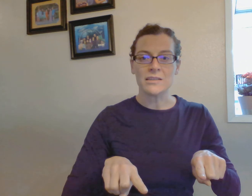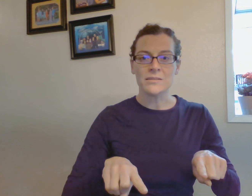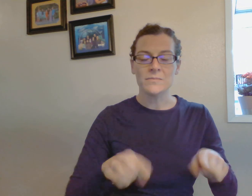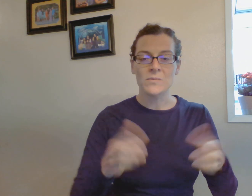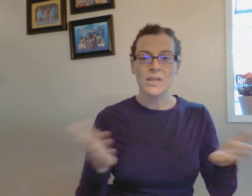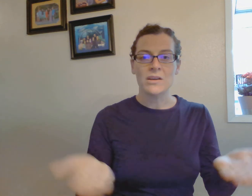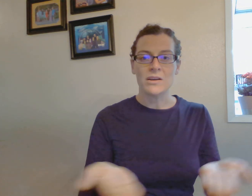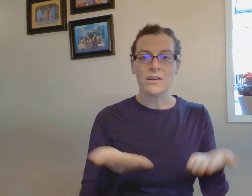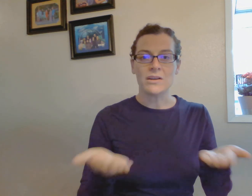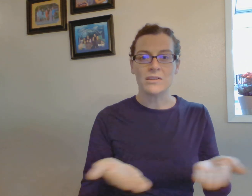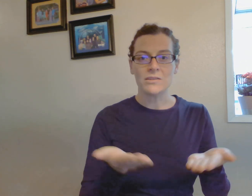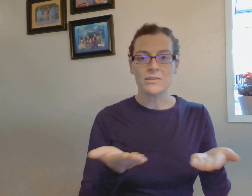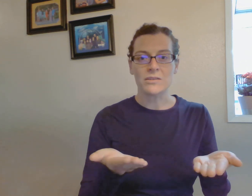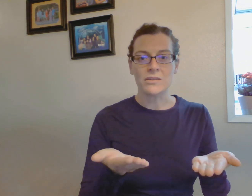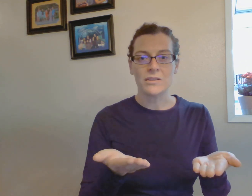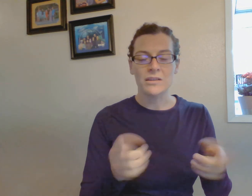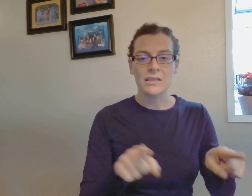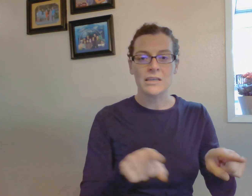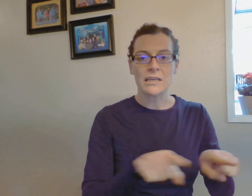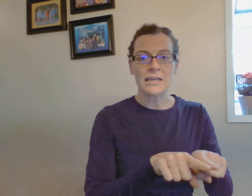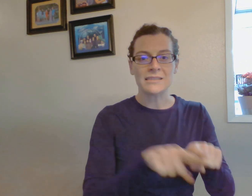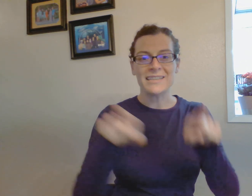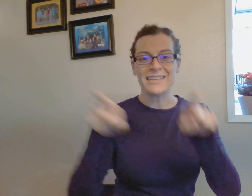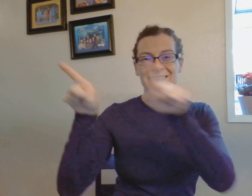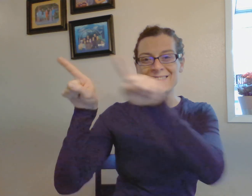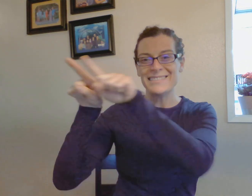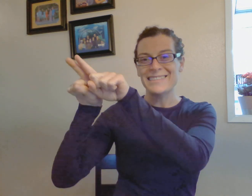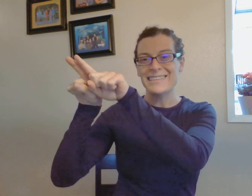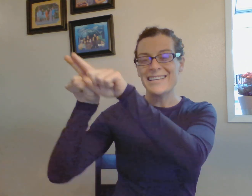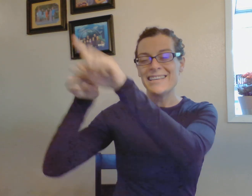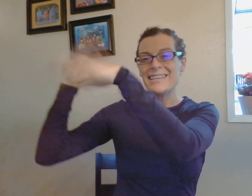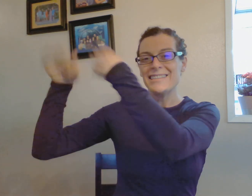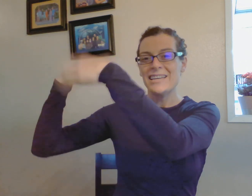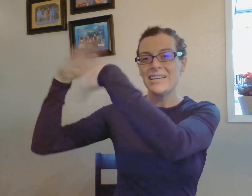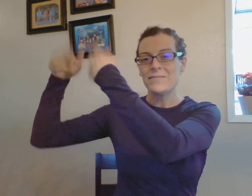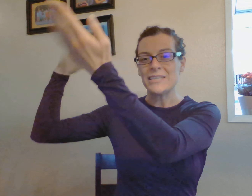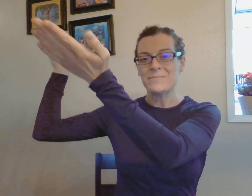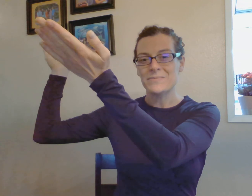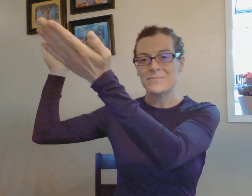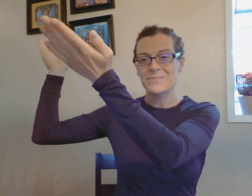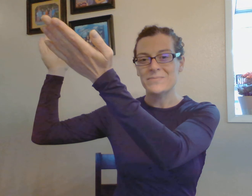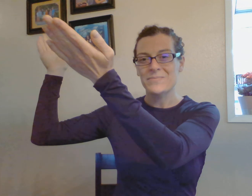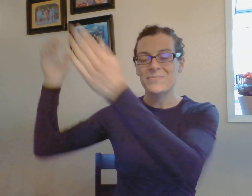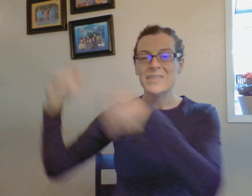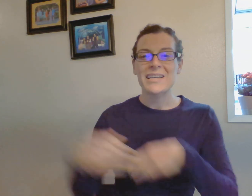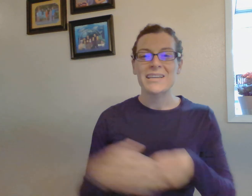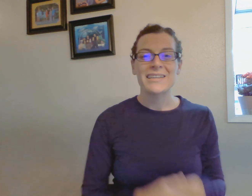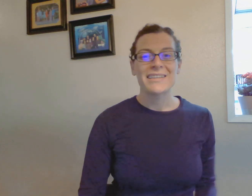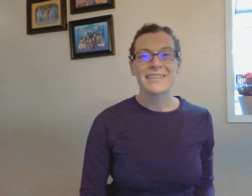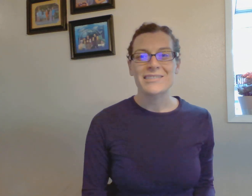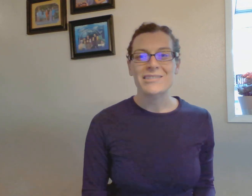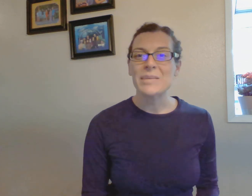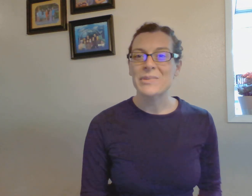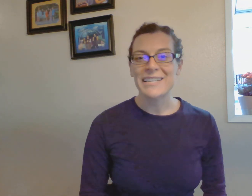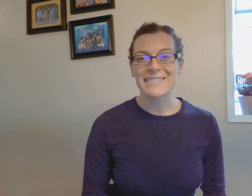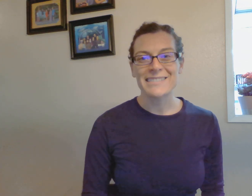on earth as it is in heaven. So keep practicing.